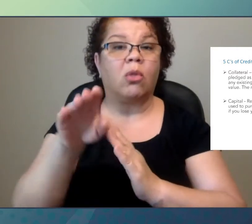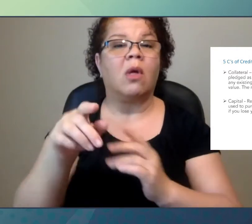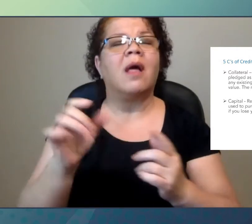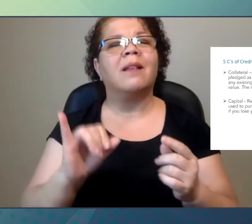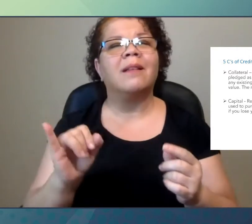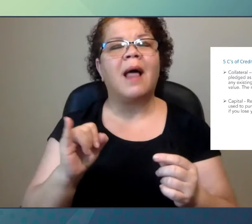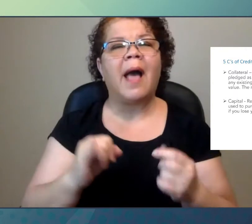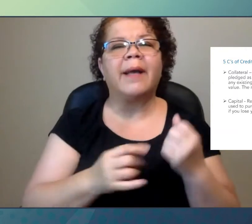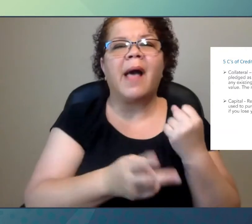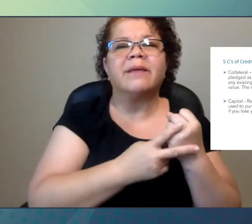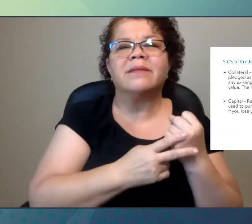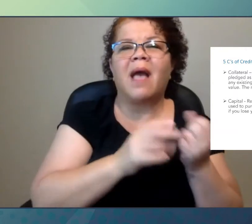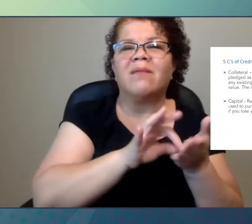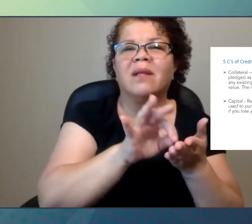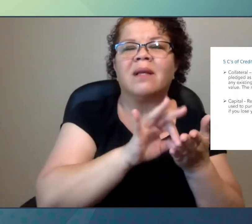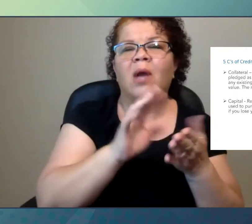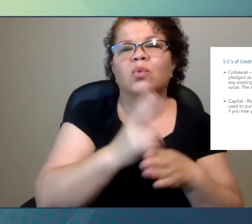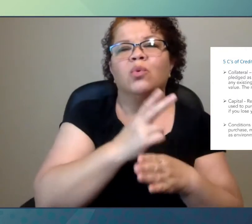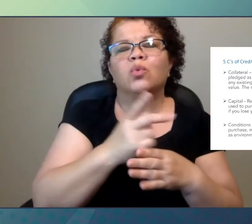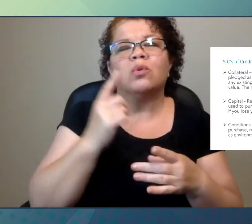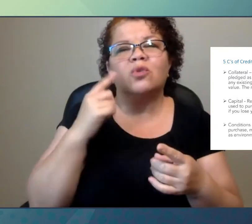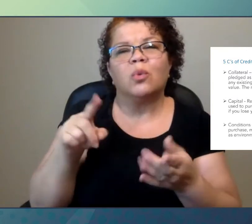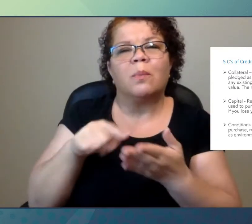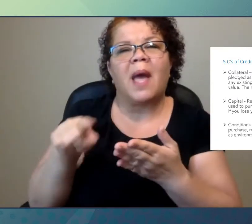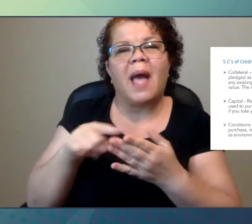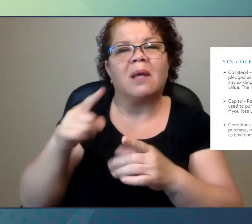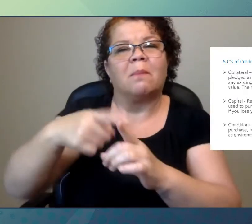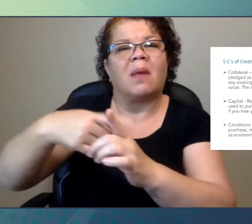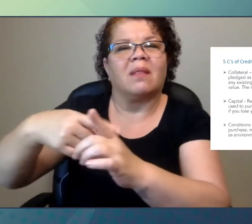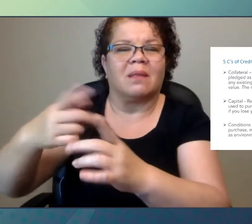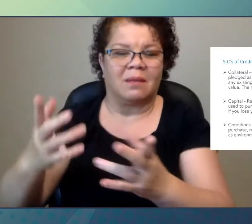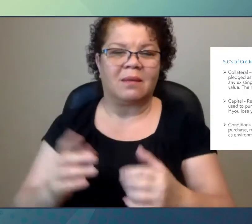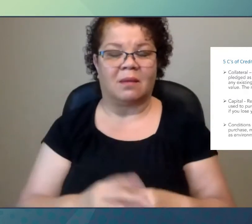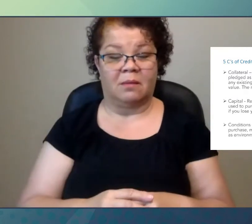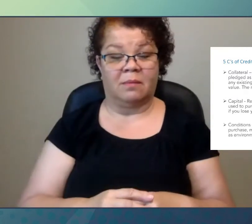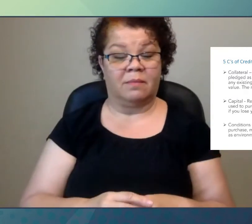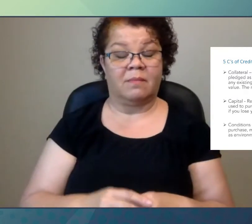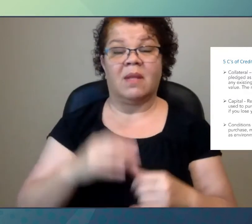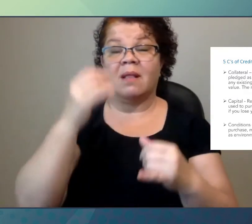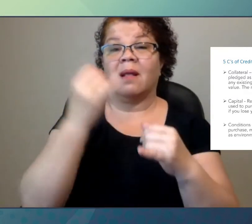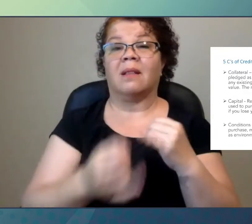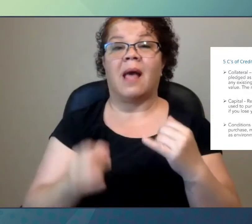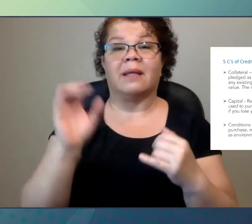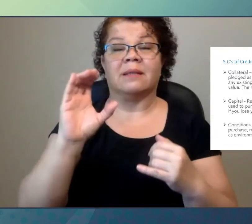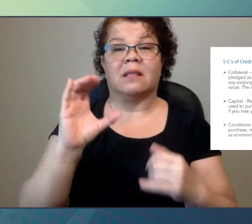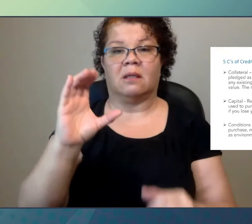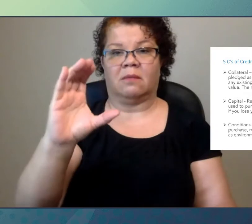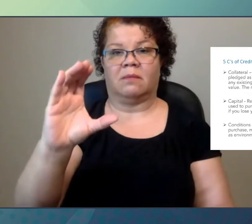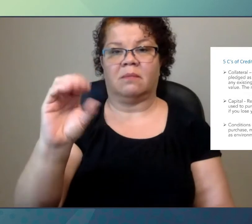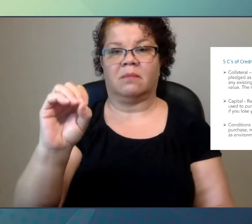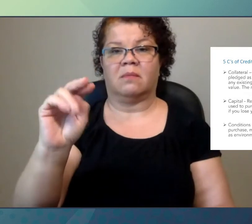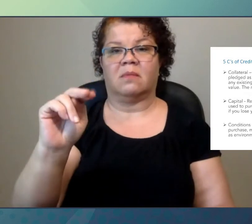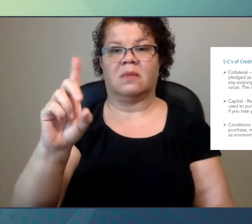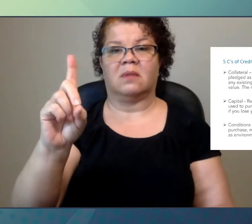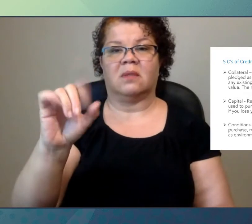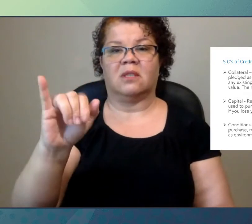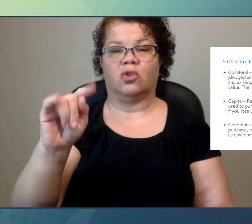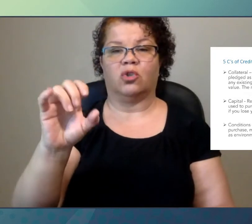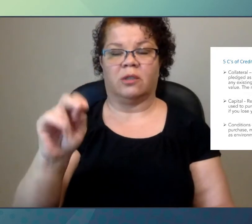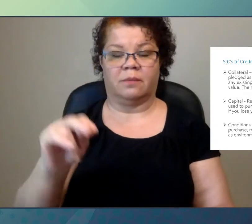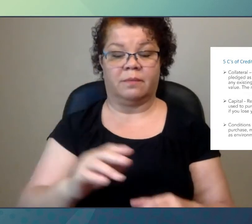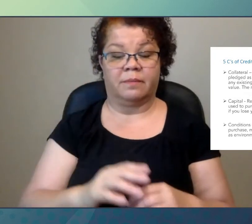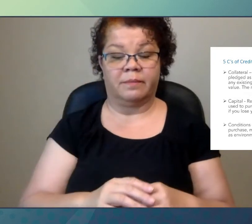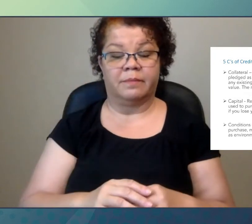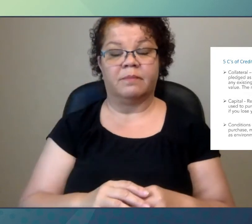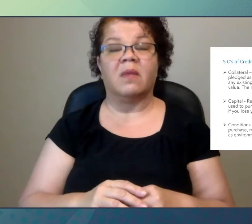for the mortgage. The last C is conditions. And again, as the underwriters review